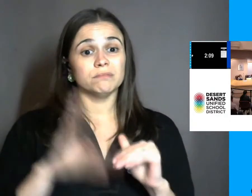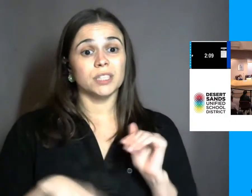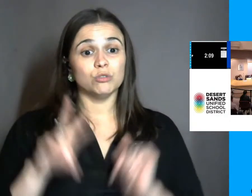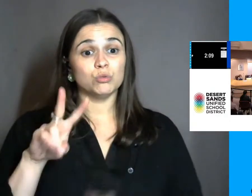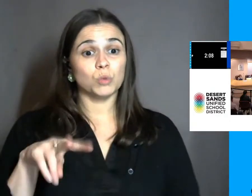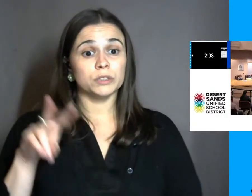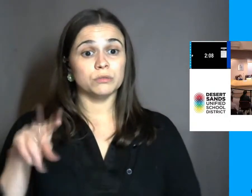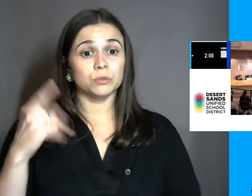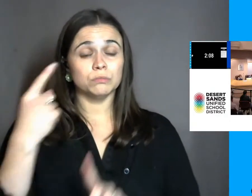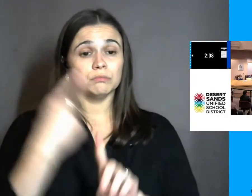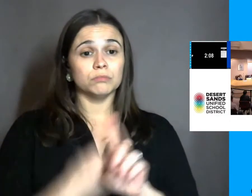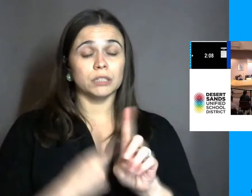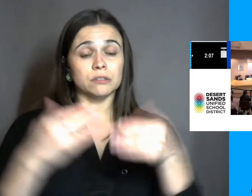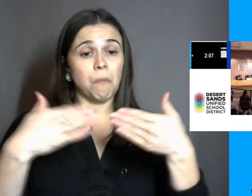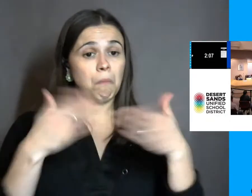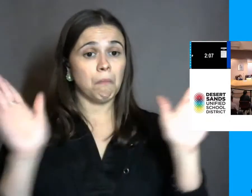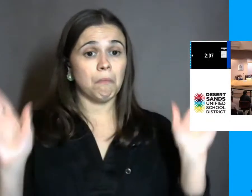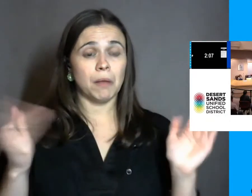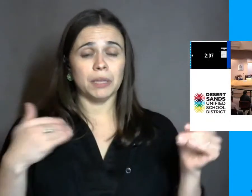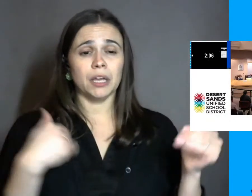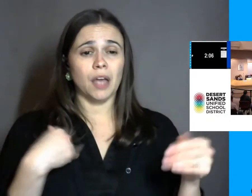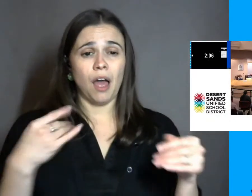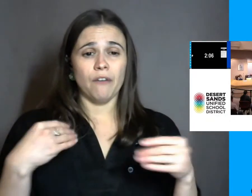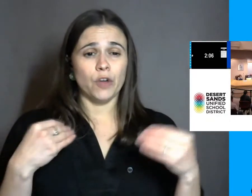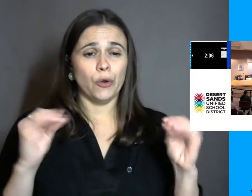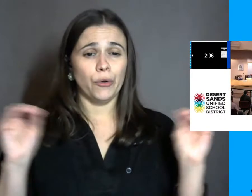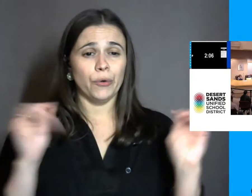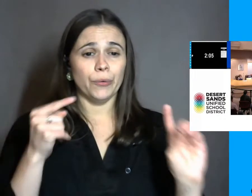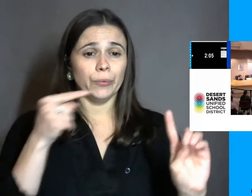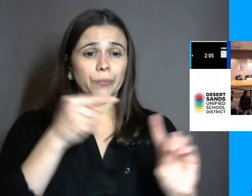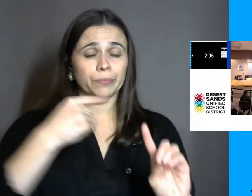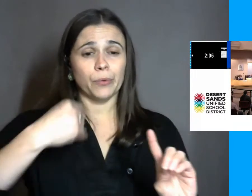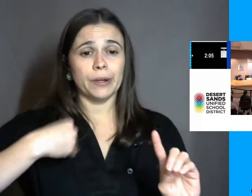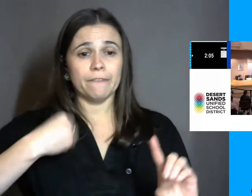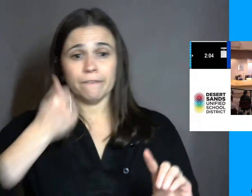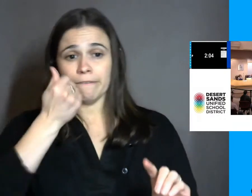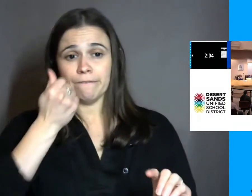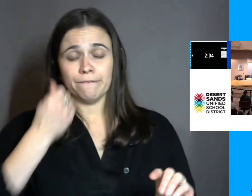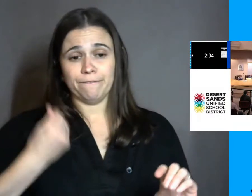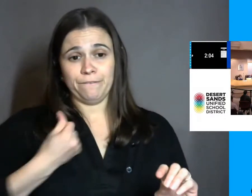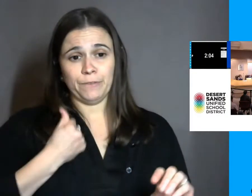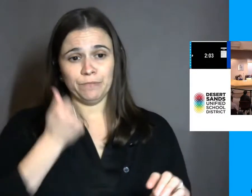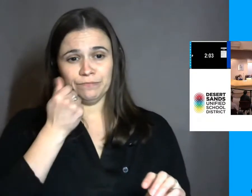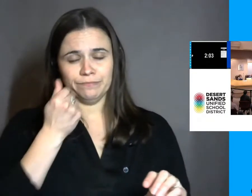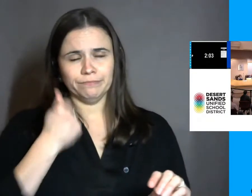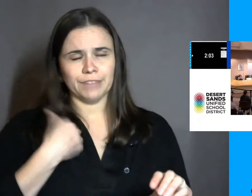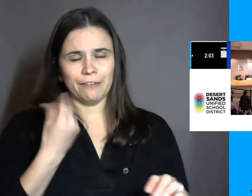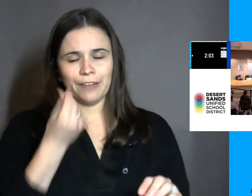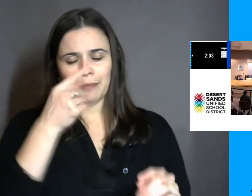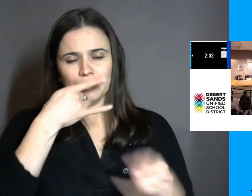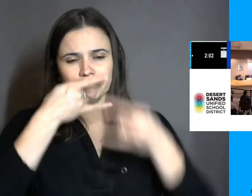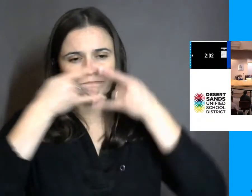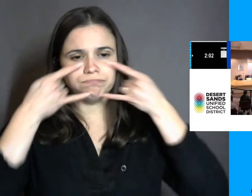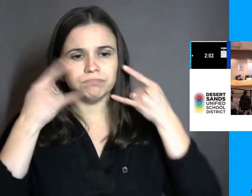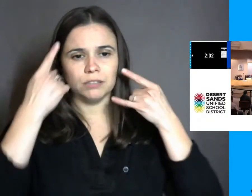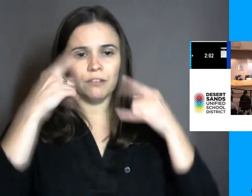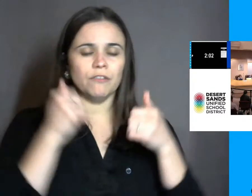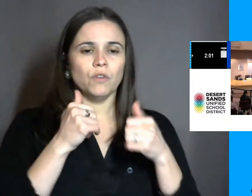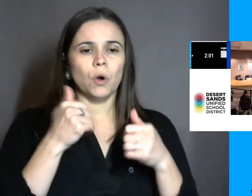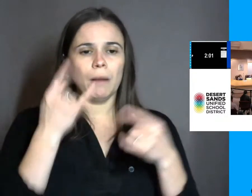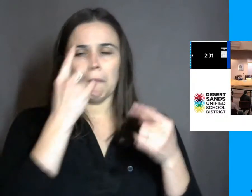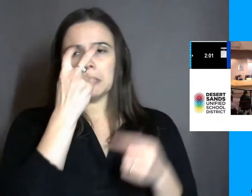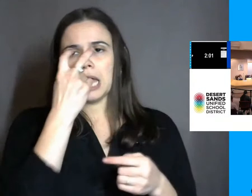around with a useless piece of fabric covering their faces to blindly comply with a completely useless